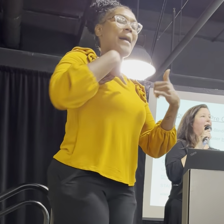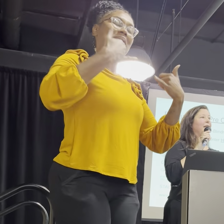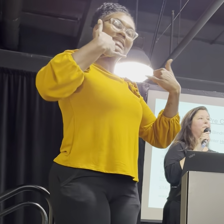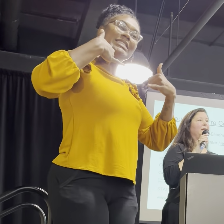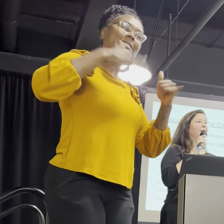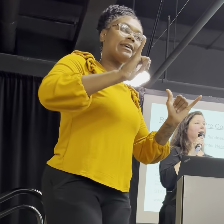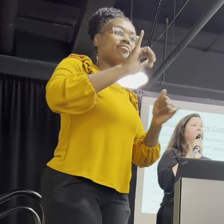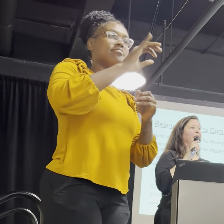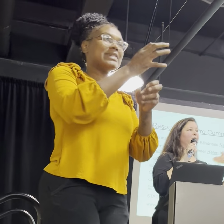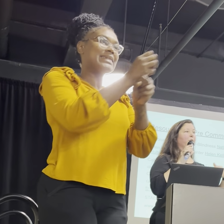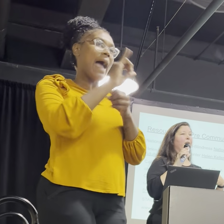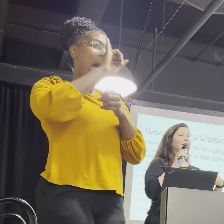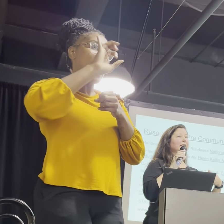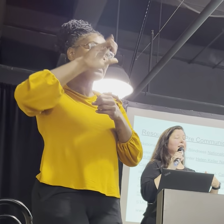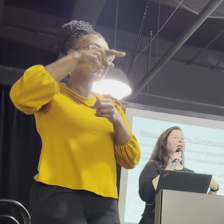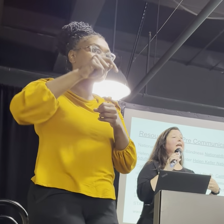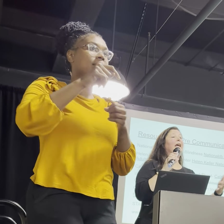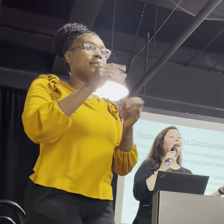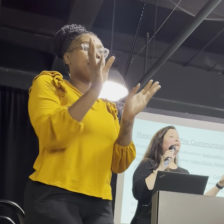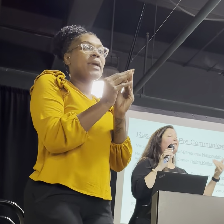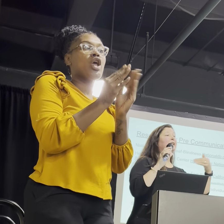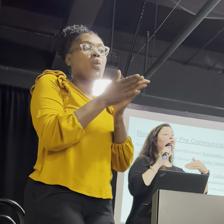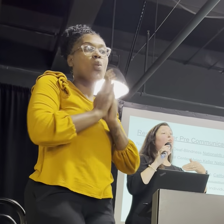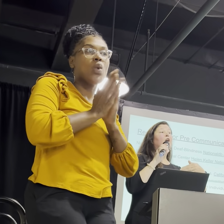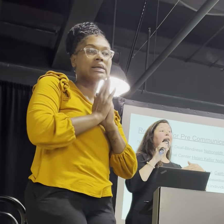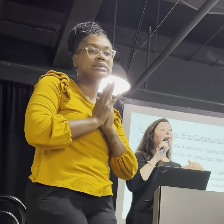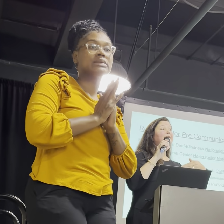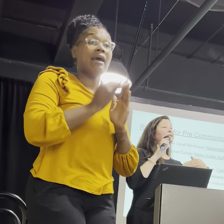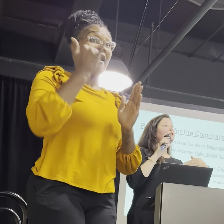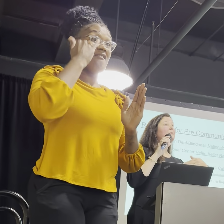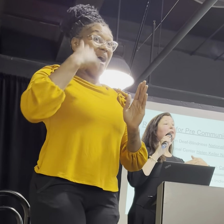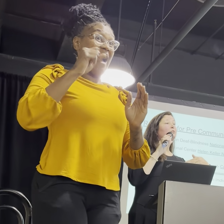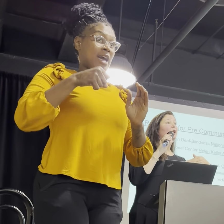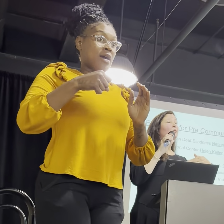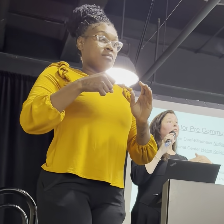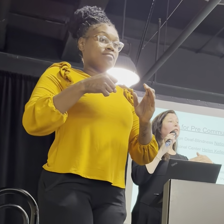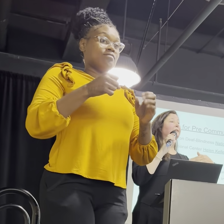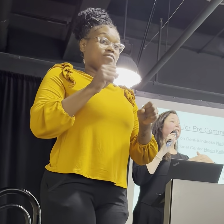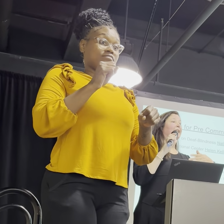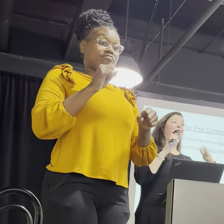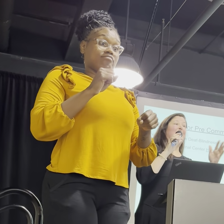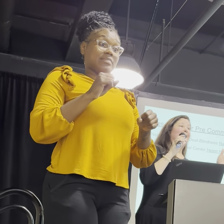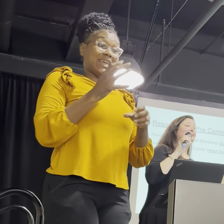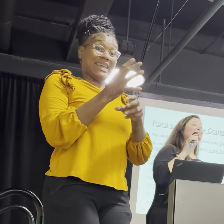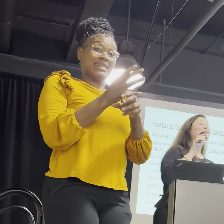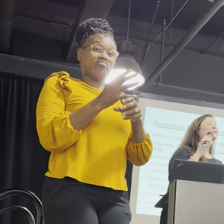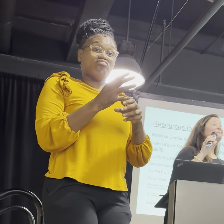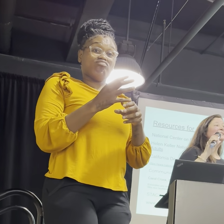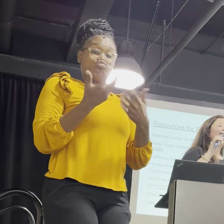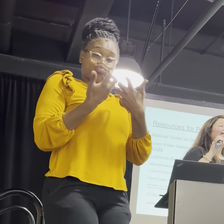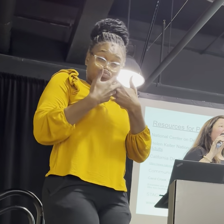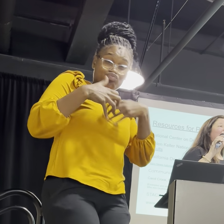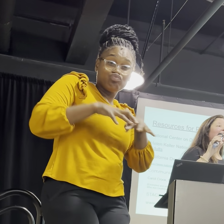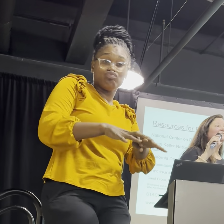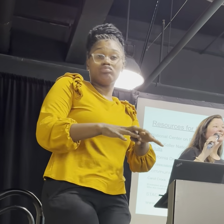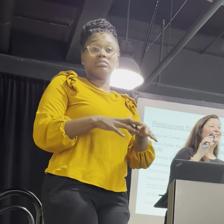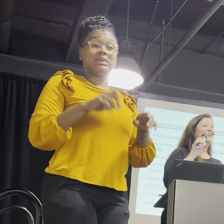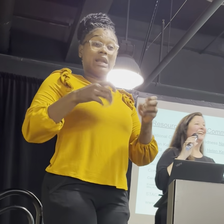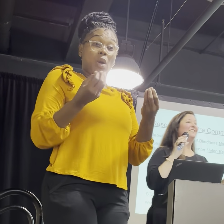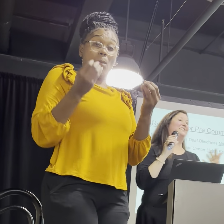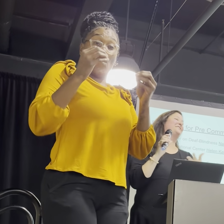those IEP meeting requests. And if I can work it into my new role, if they need some equipment for